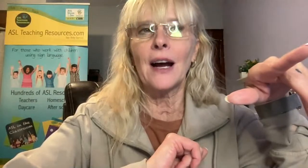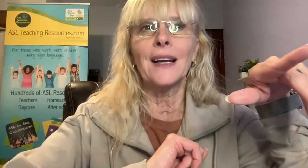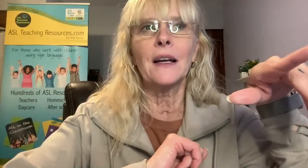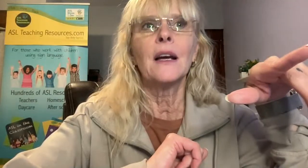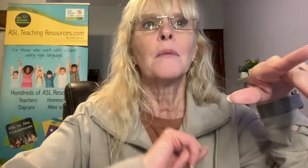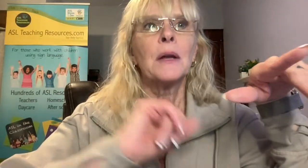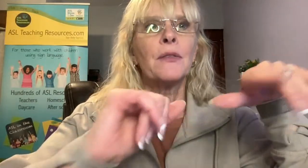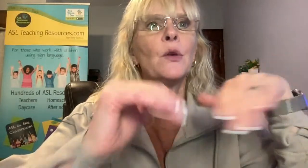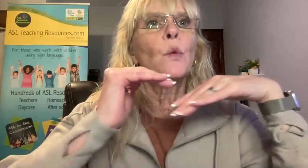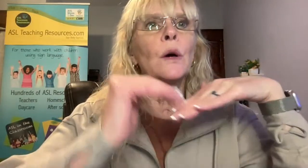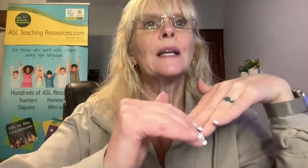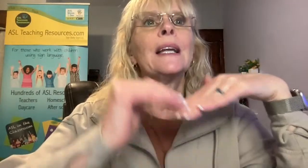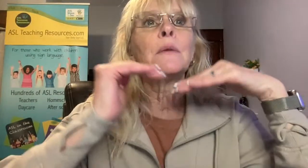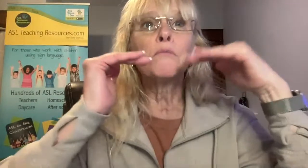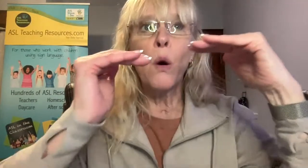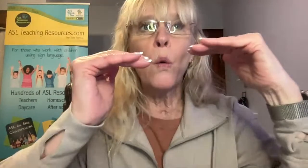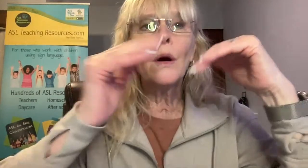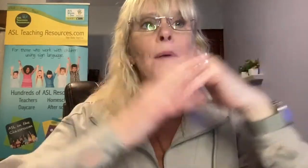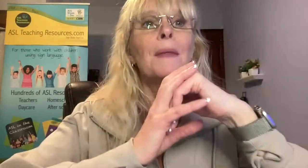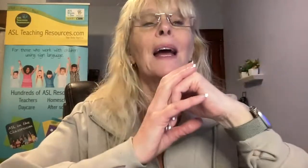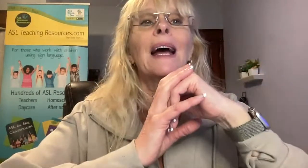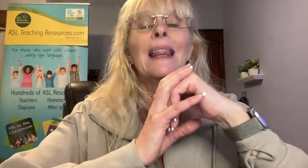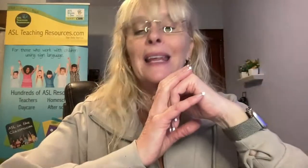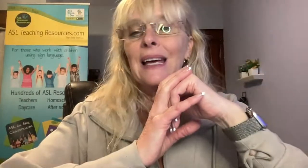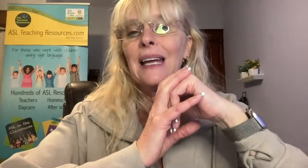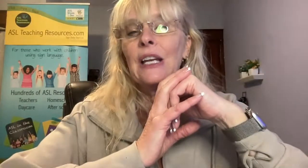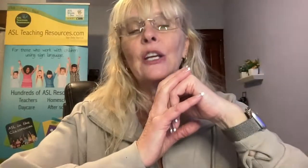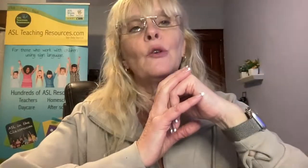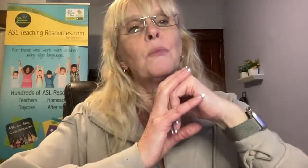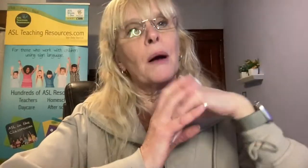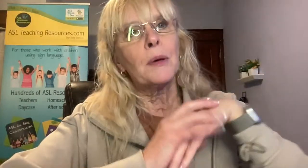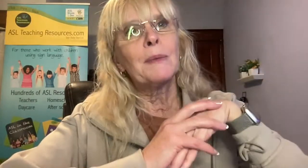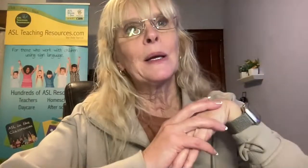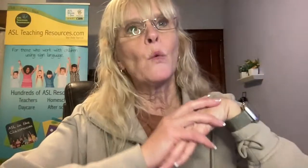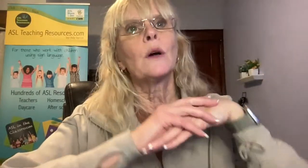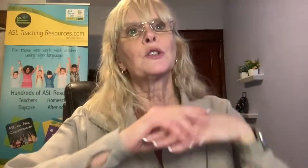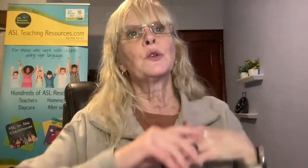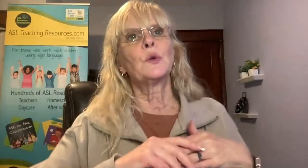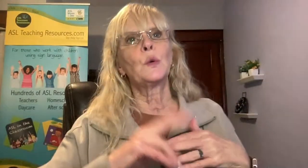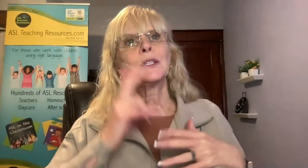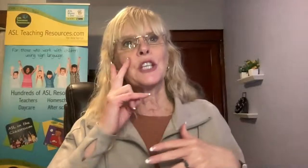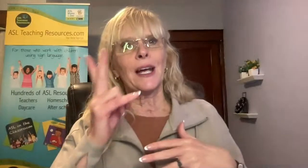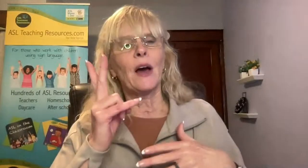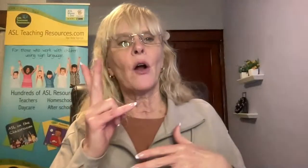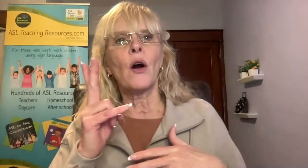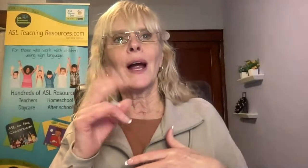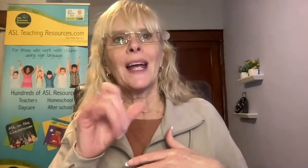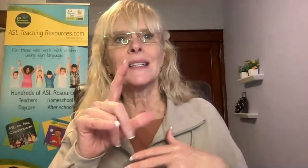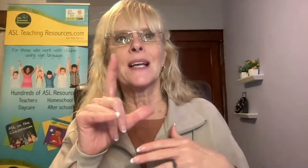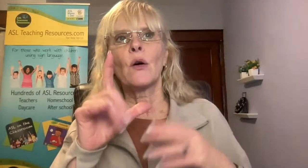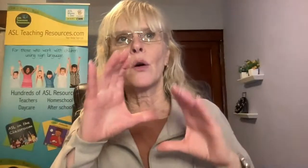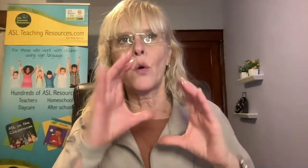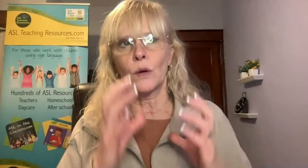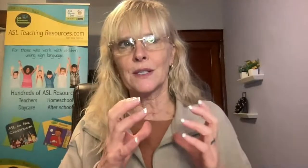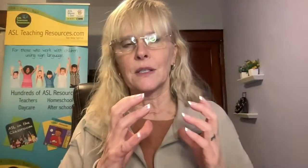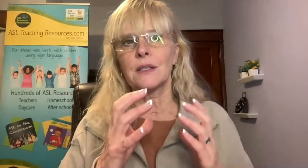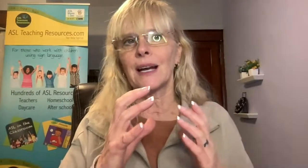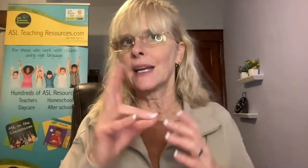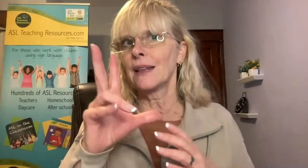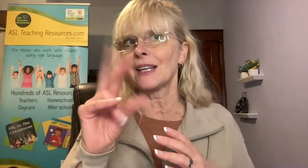fine. But if you need more, then you probably want to check out our ASL courses. Again, that's